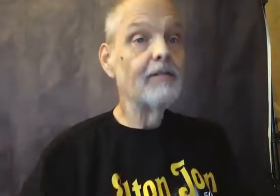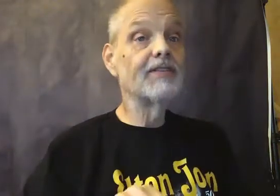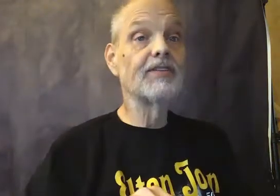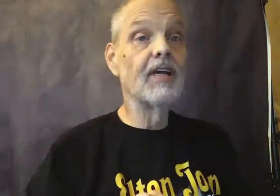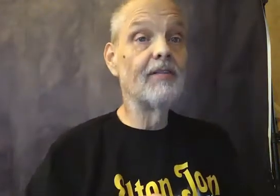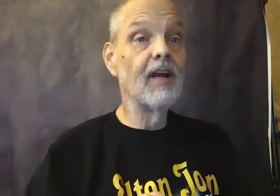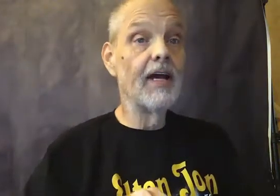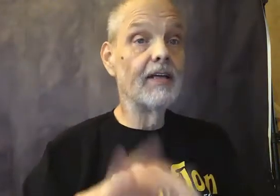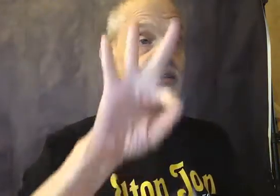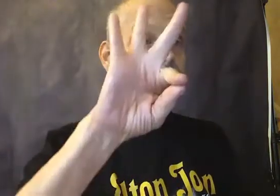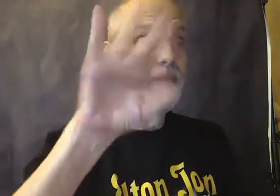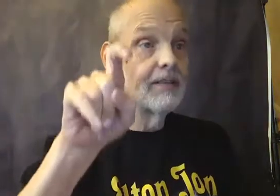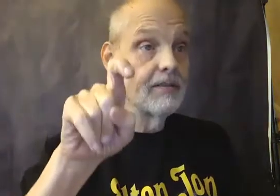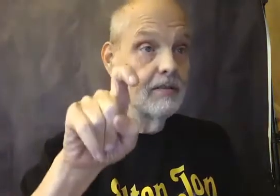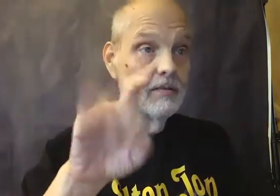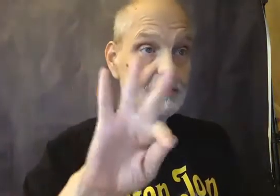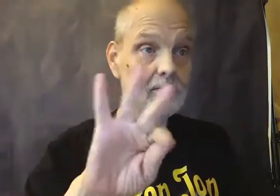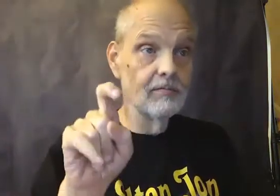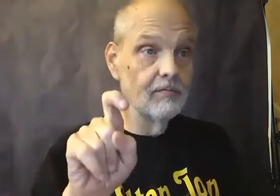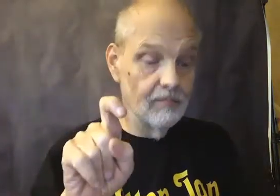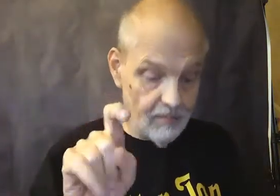Fix does not have an I, it's just FX.